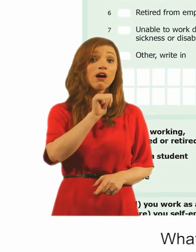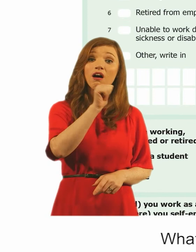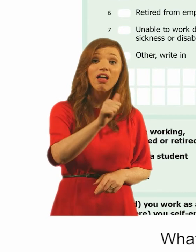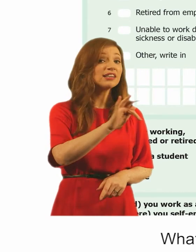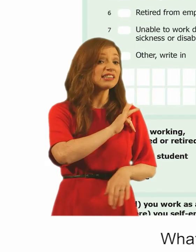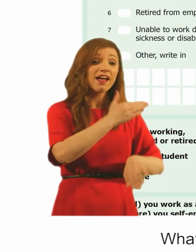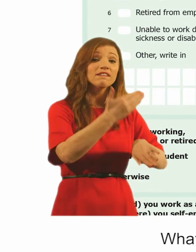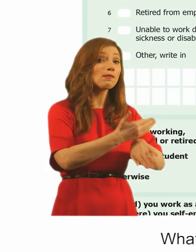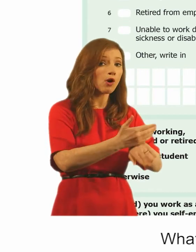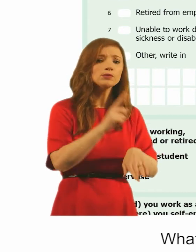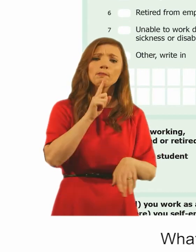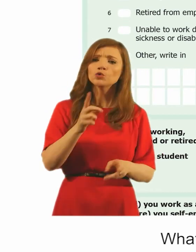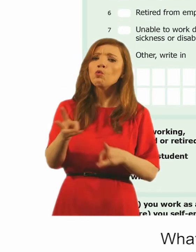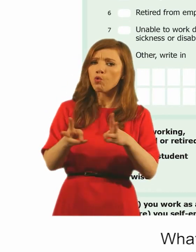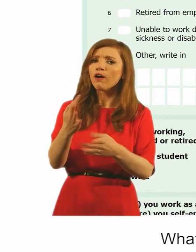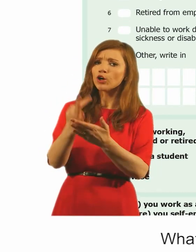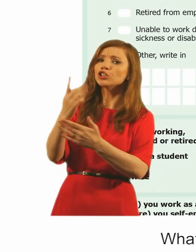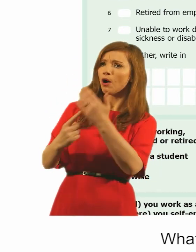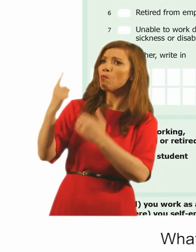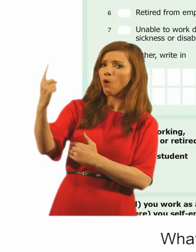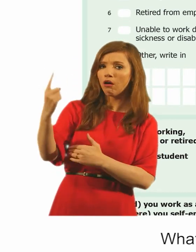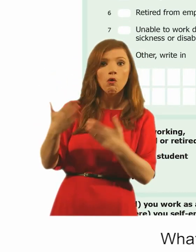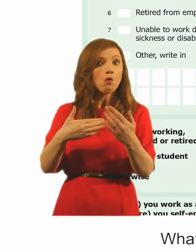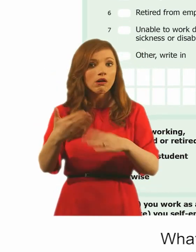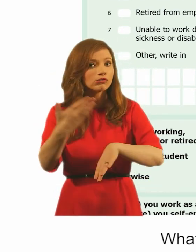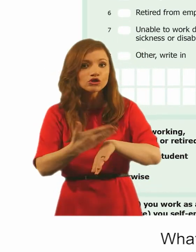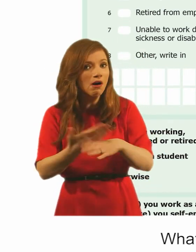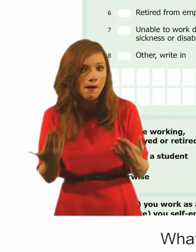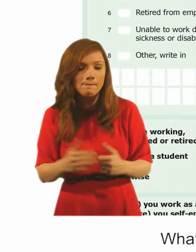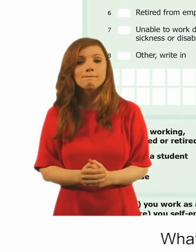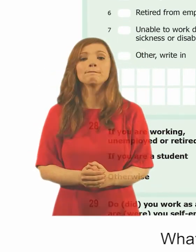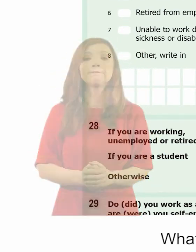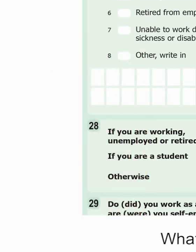What is or was the business of your employer?